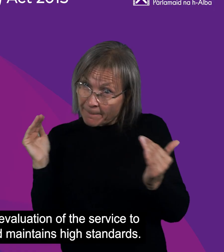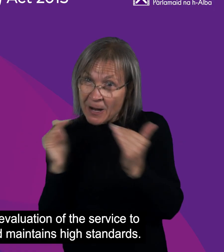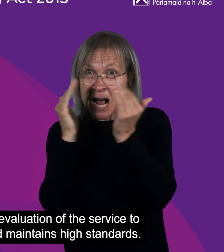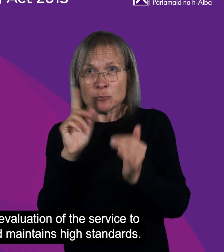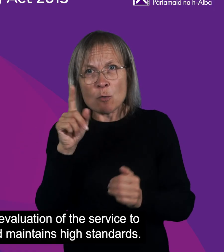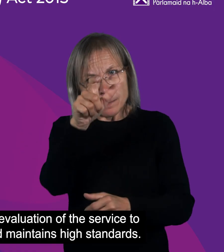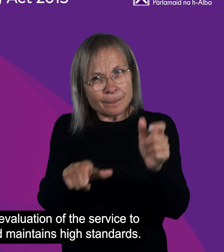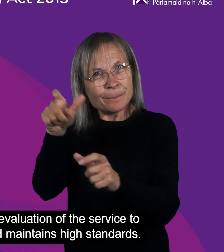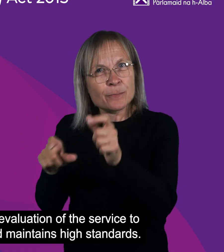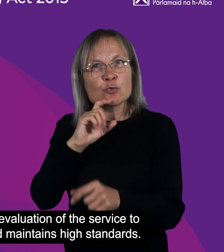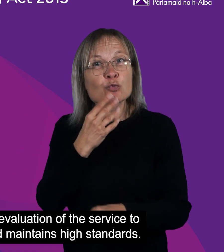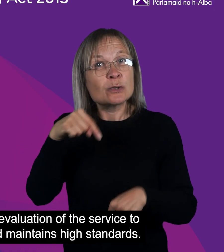standards.